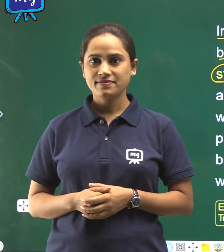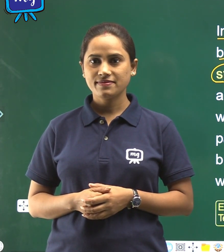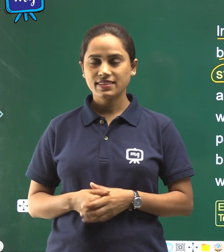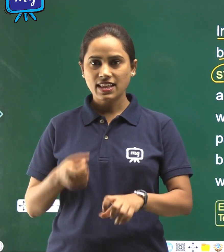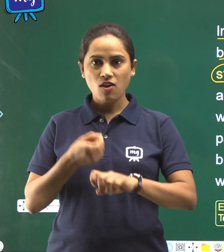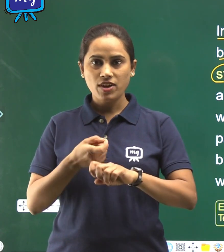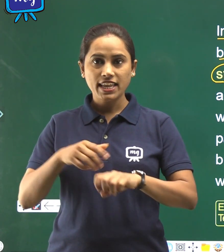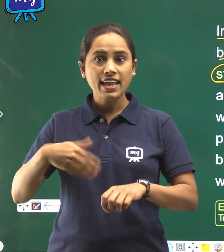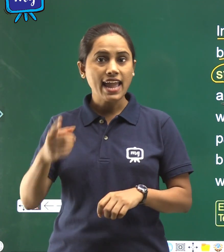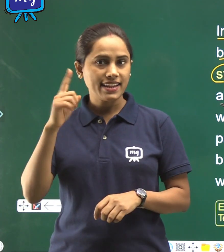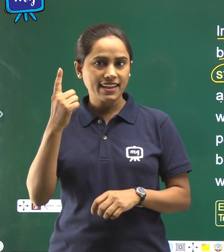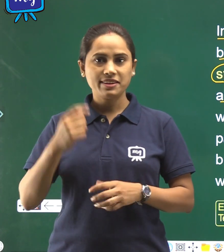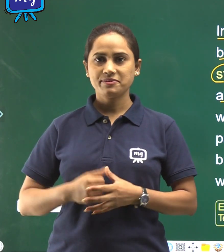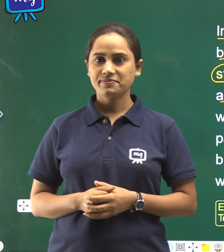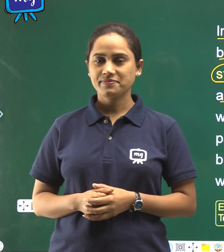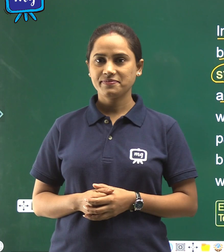working at a